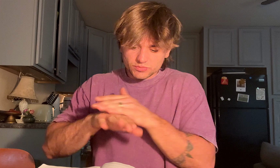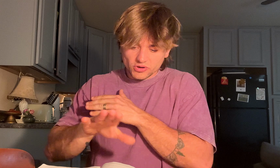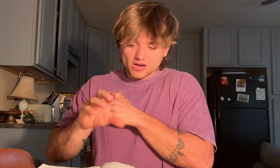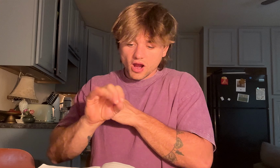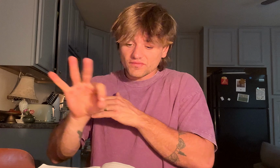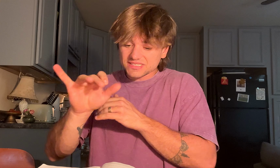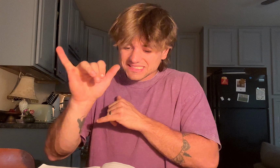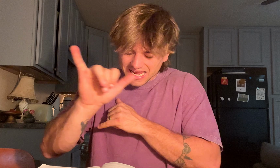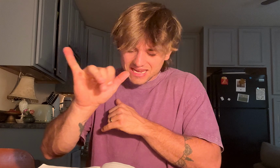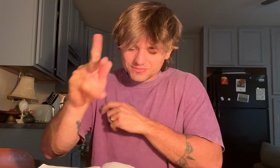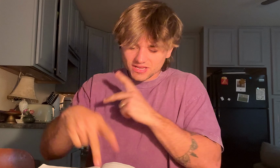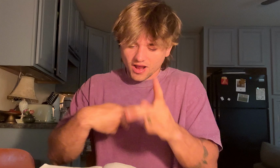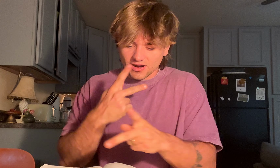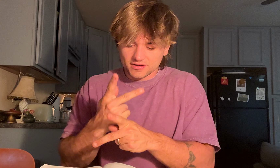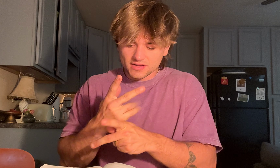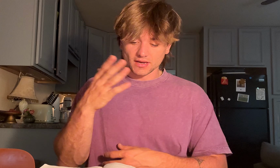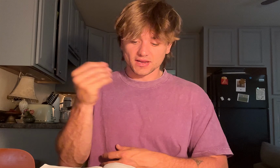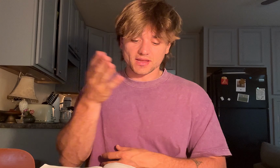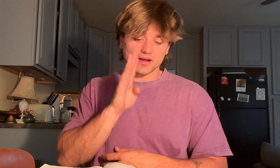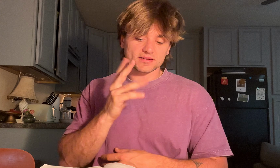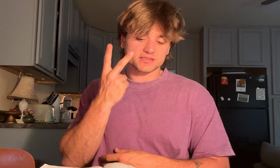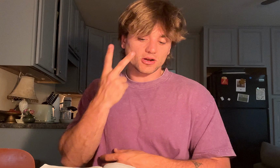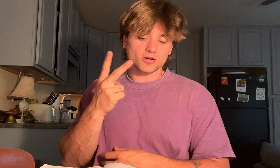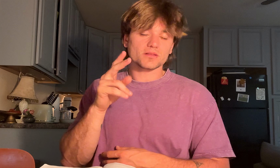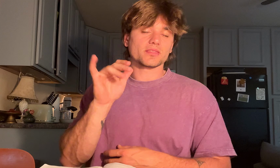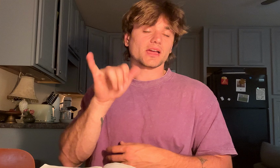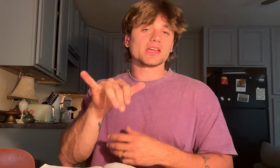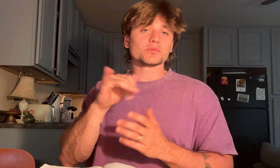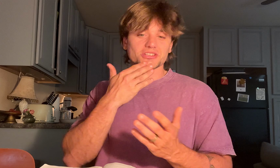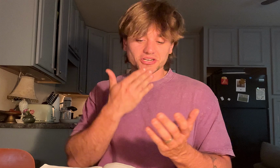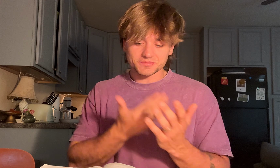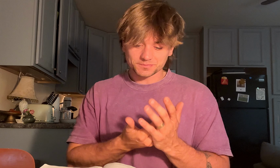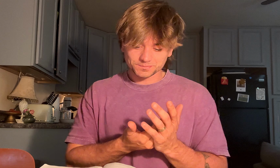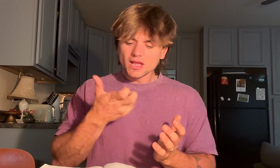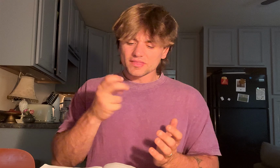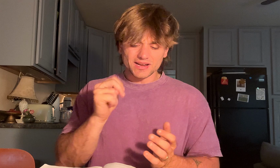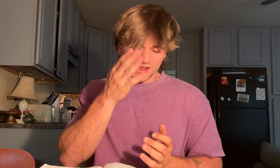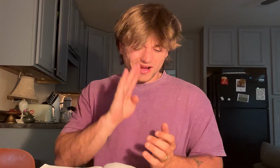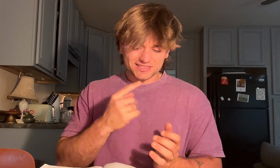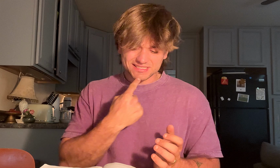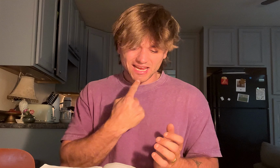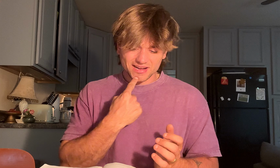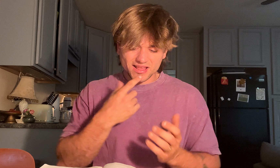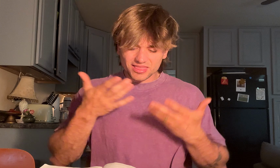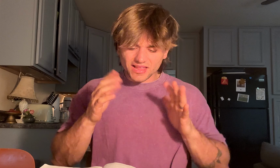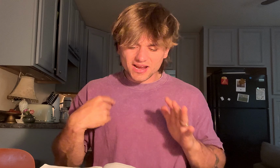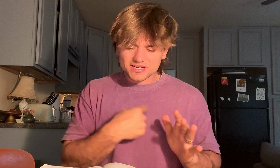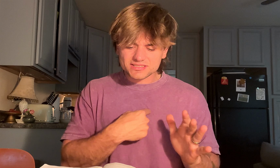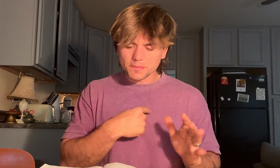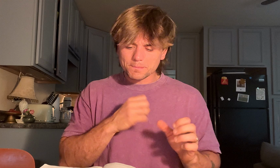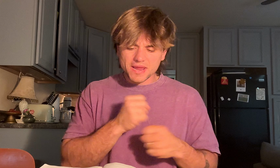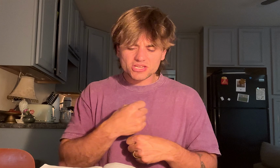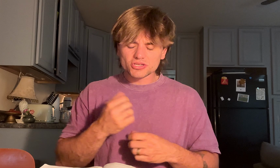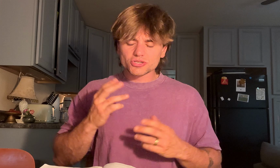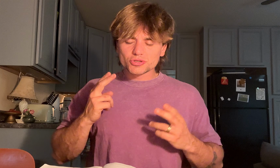offspring of the same kind. And God saw that it was good. Then God said, "Let us make